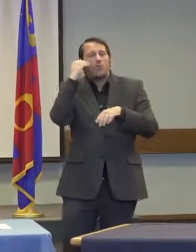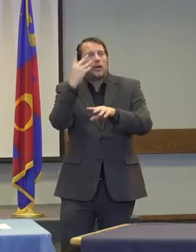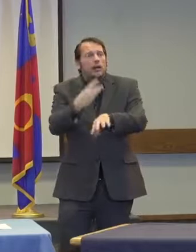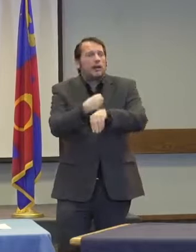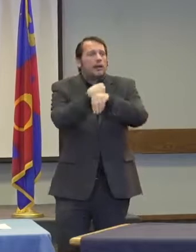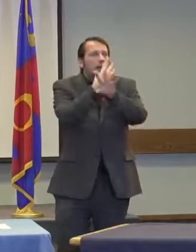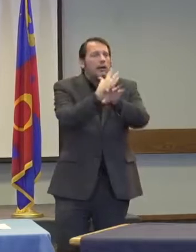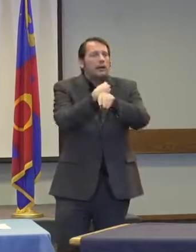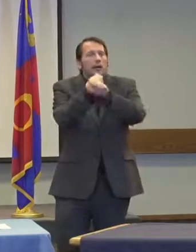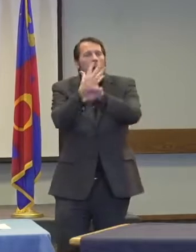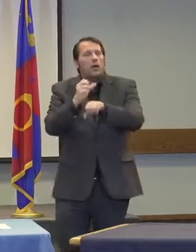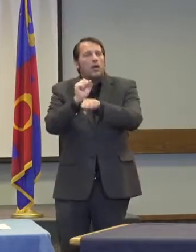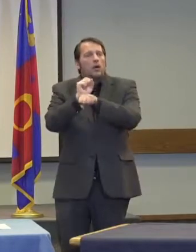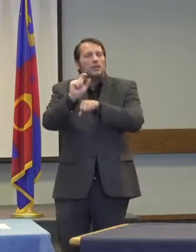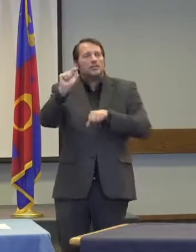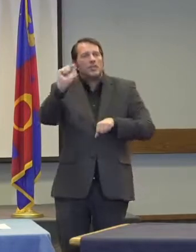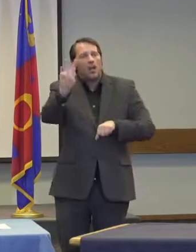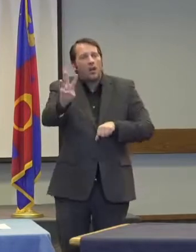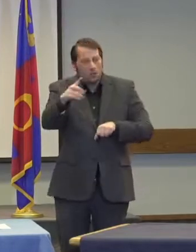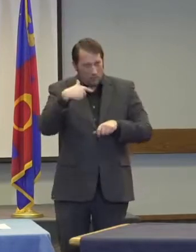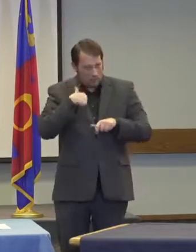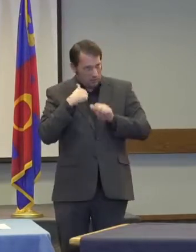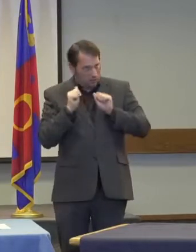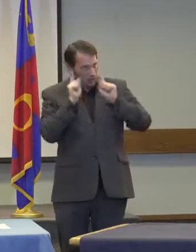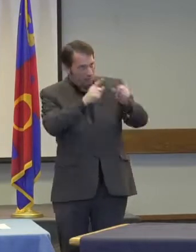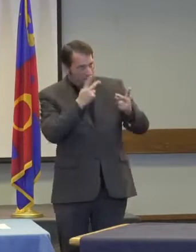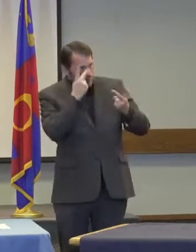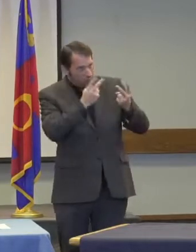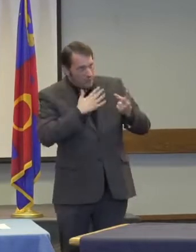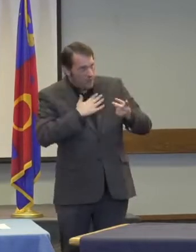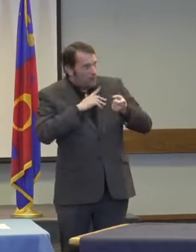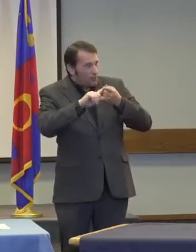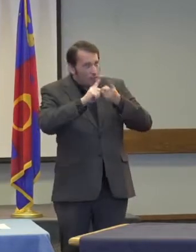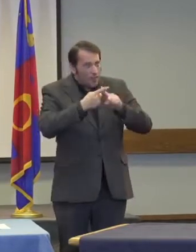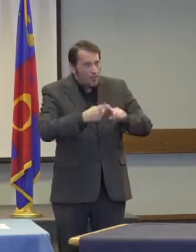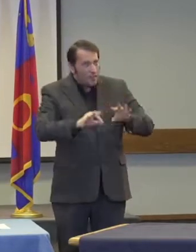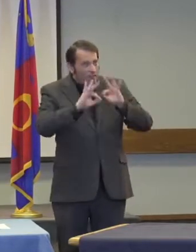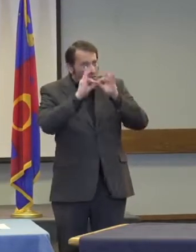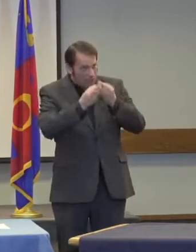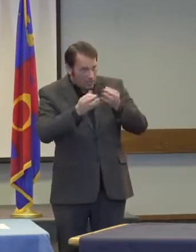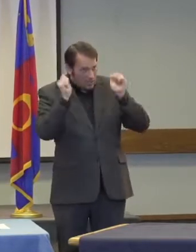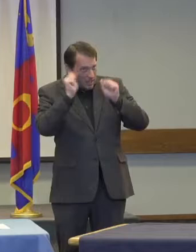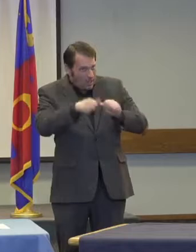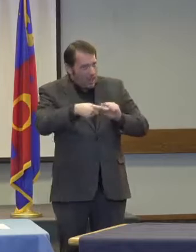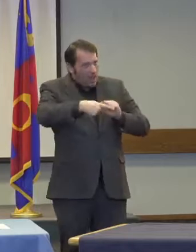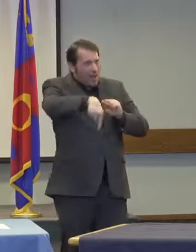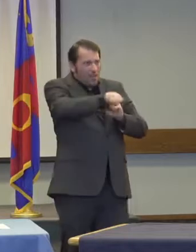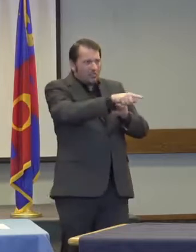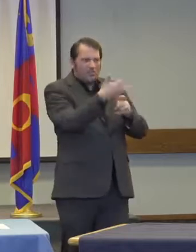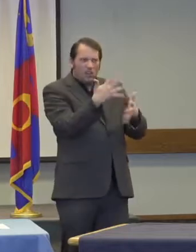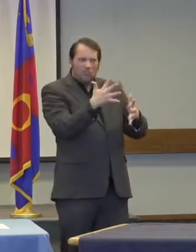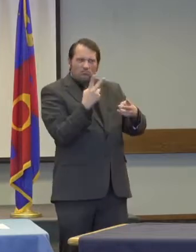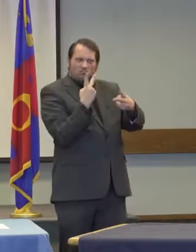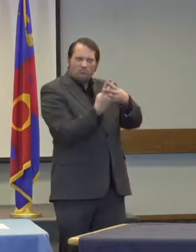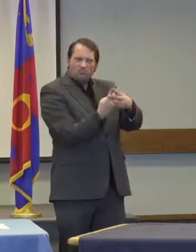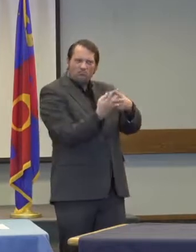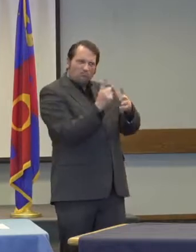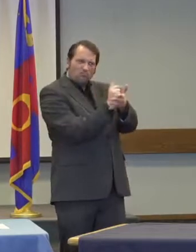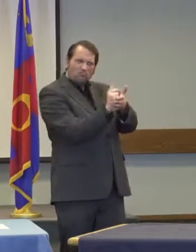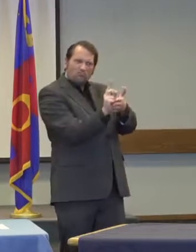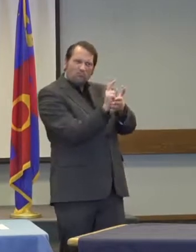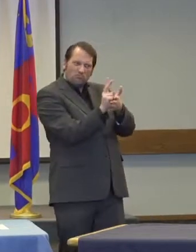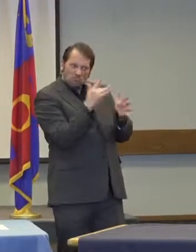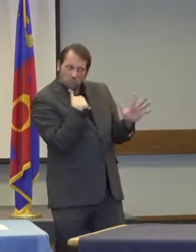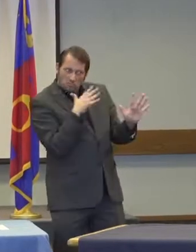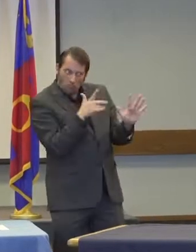to go visit my family or friends who have been in self-quarantine for a week or two? Can I